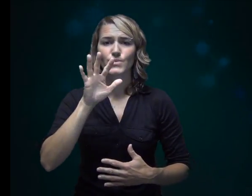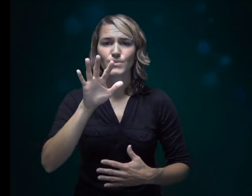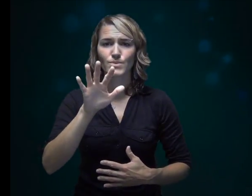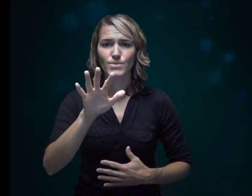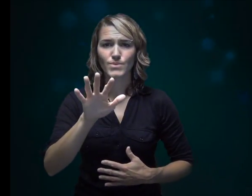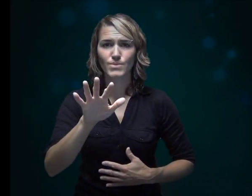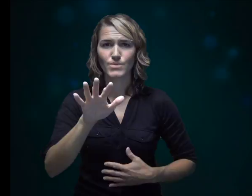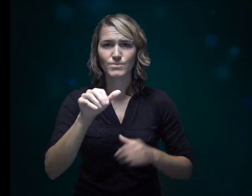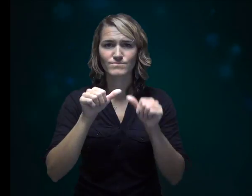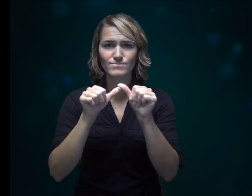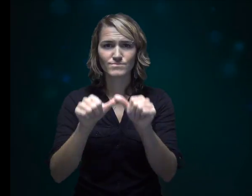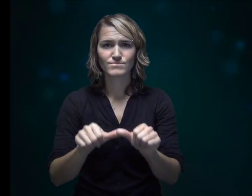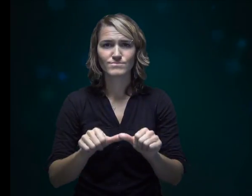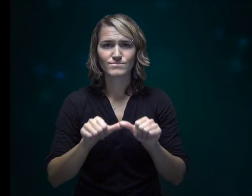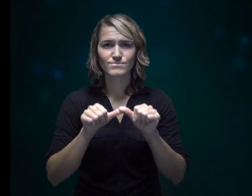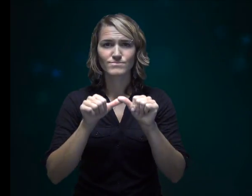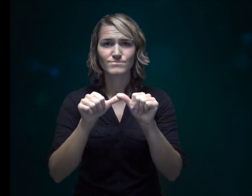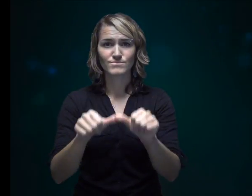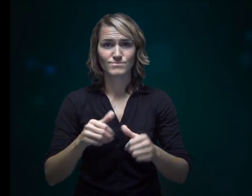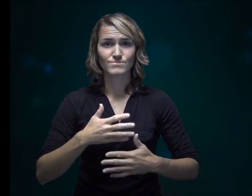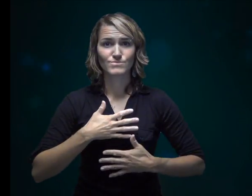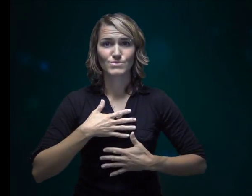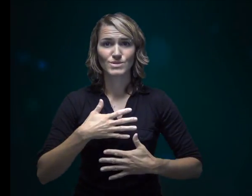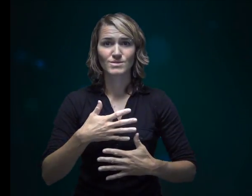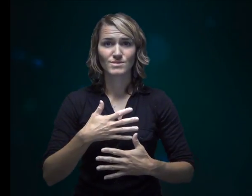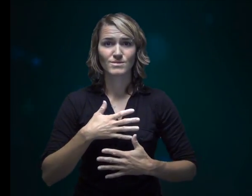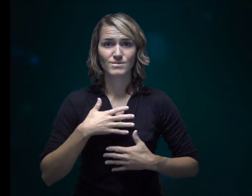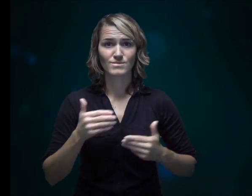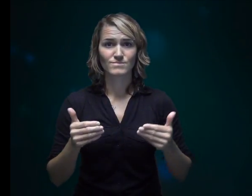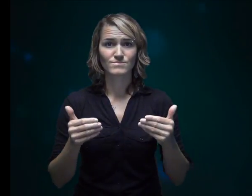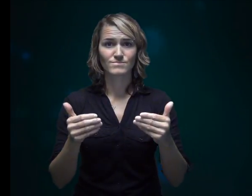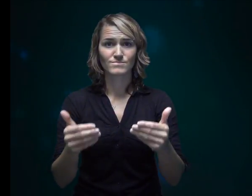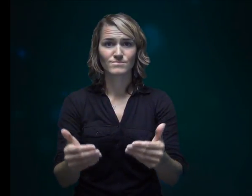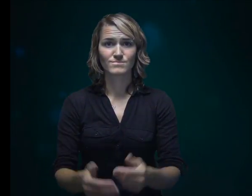exhale. Continue your breathing.